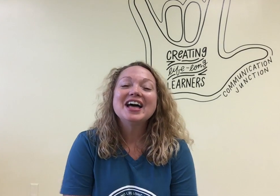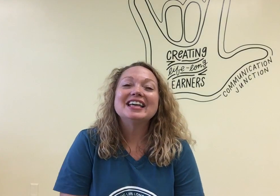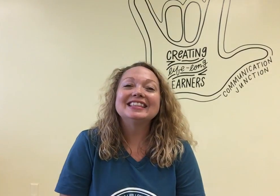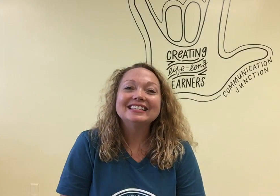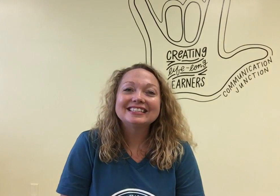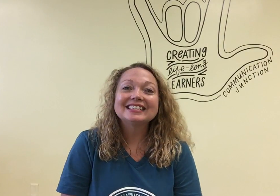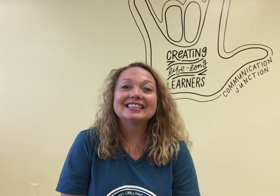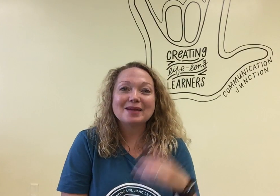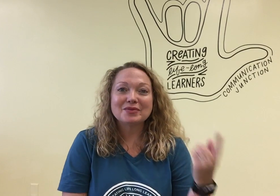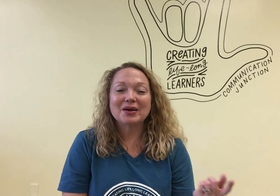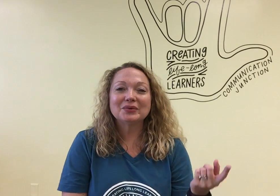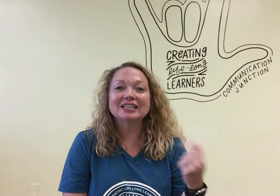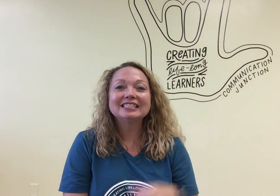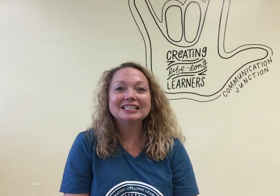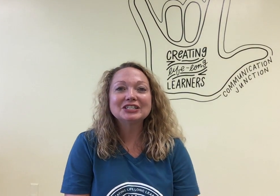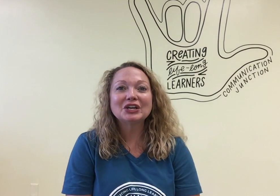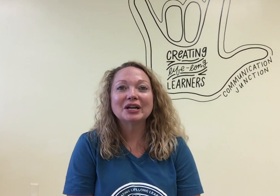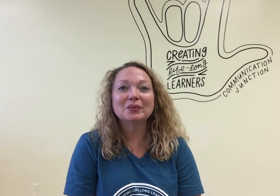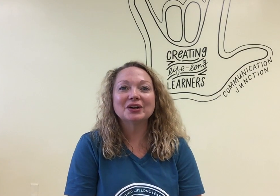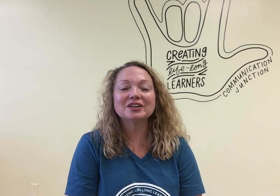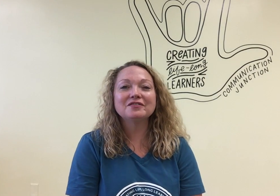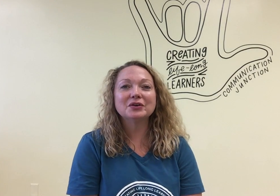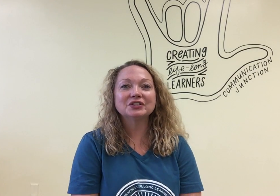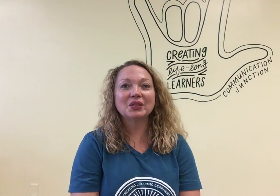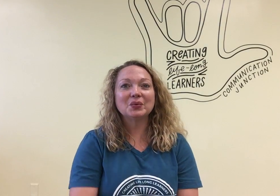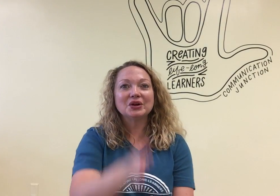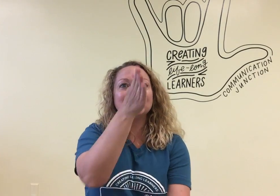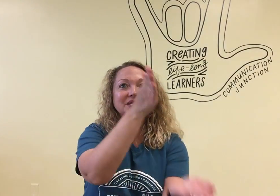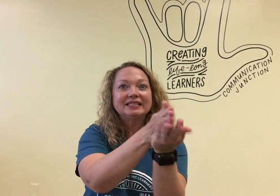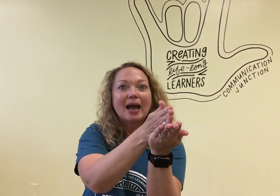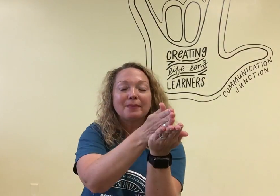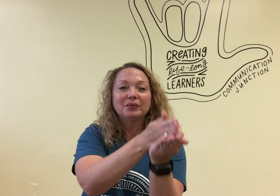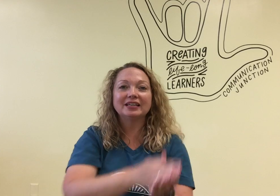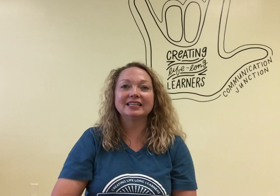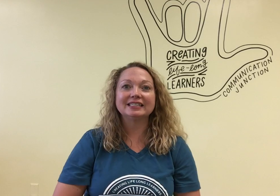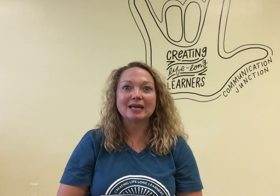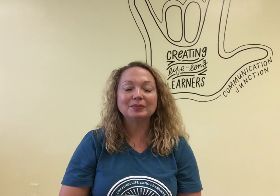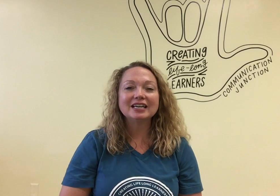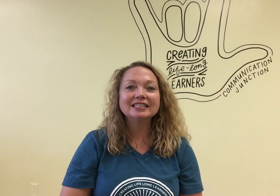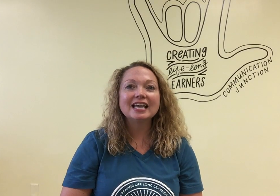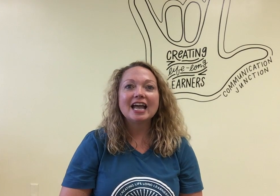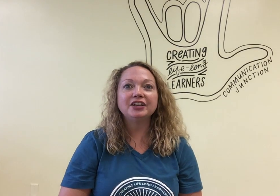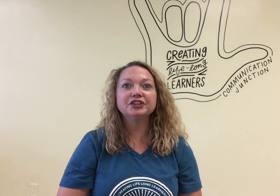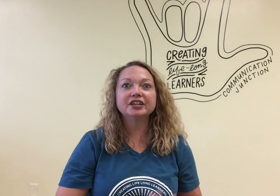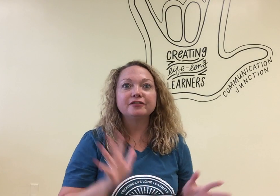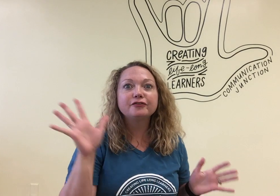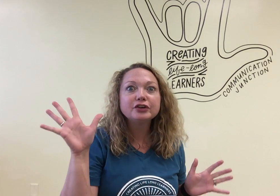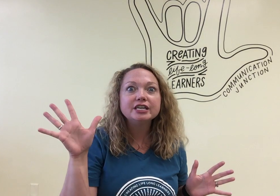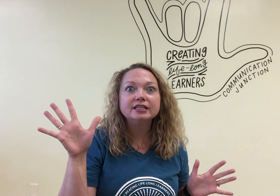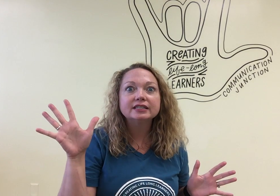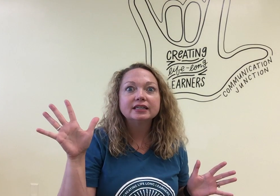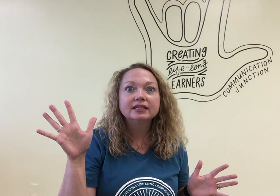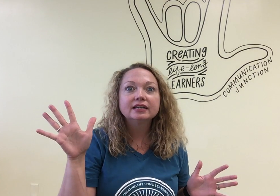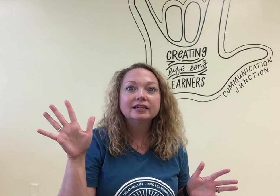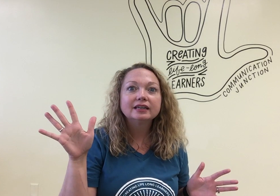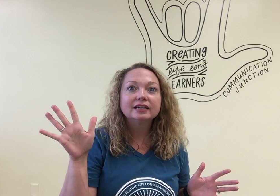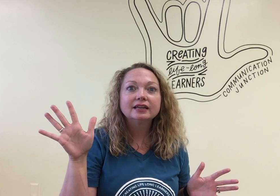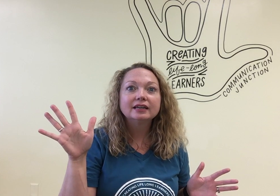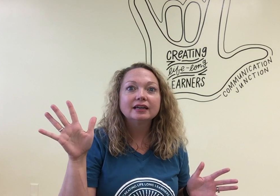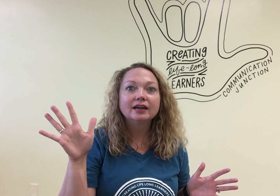in this time around, we're gonna sing the song, and we're gonna focus on the word stop when I say stop signs, and you're gonna freeze when